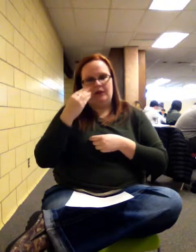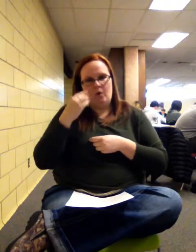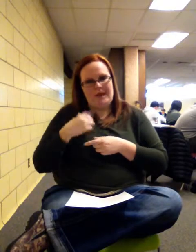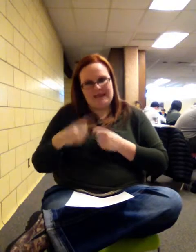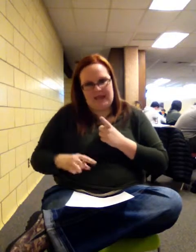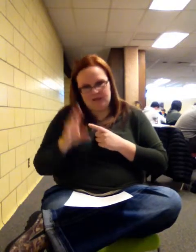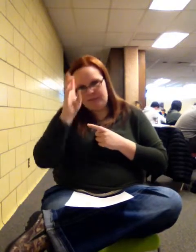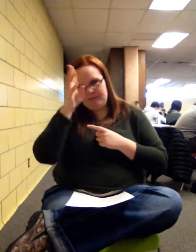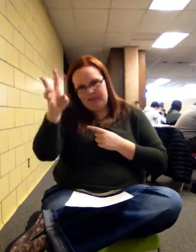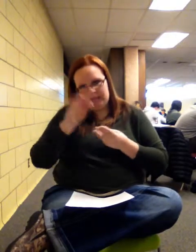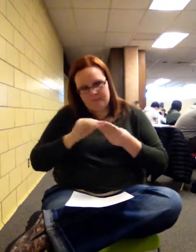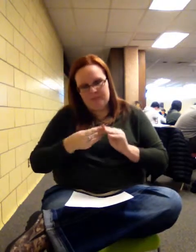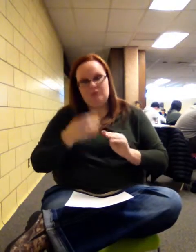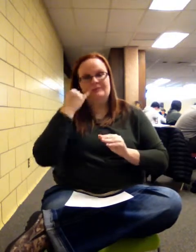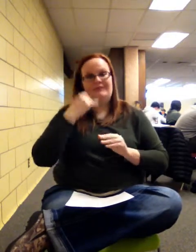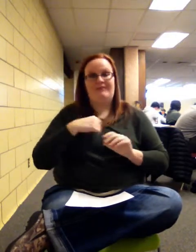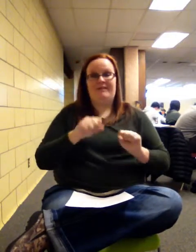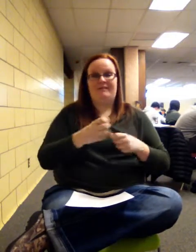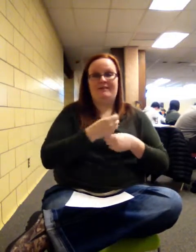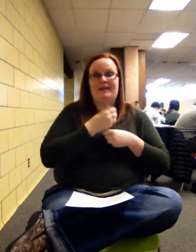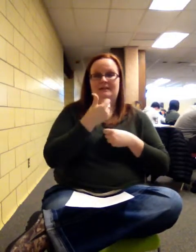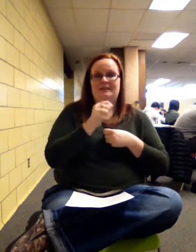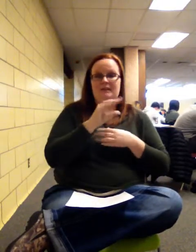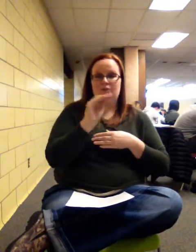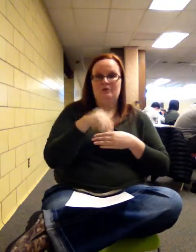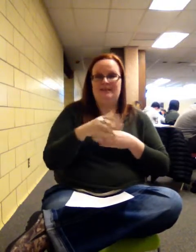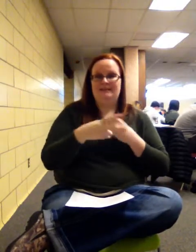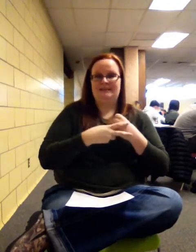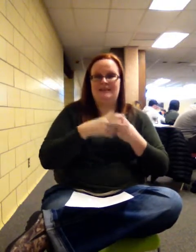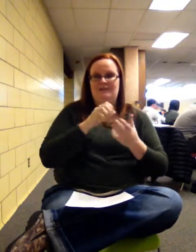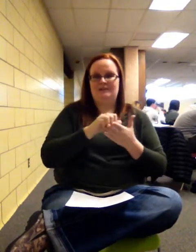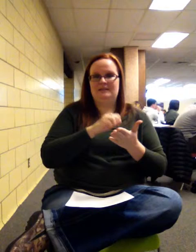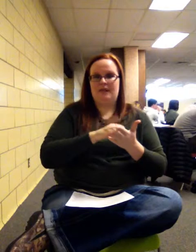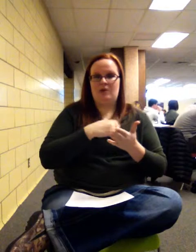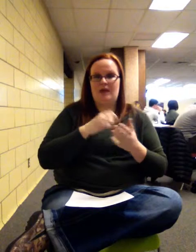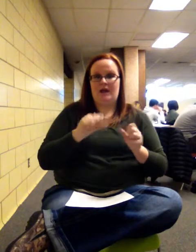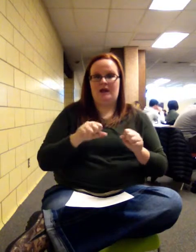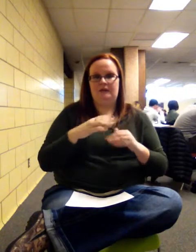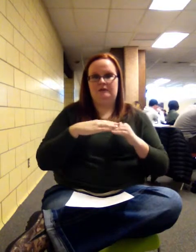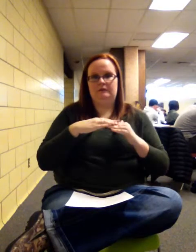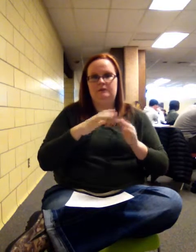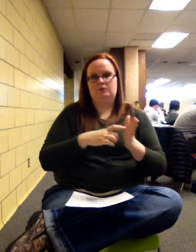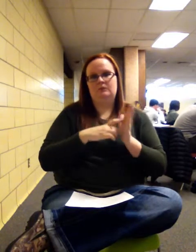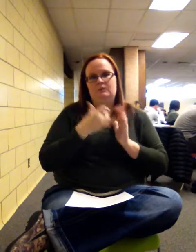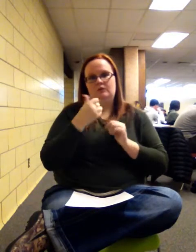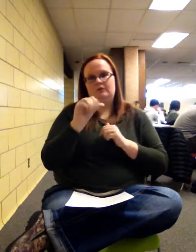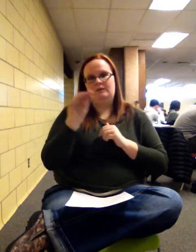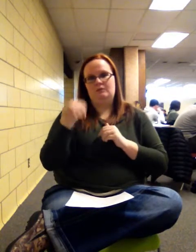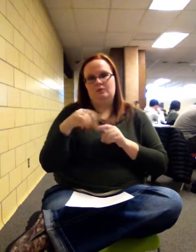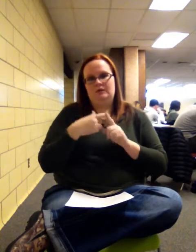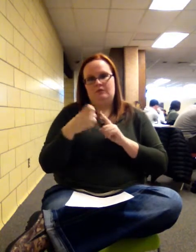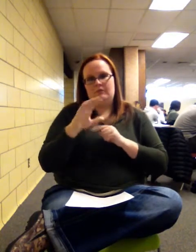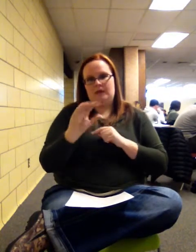10% in a savings account, I would at least require 10% from a company. A company's